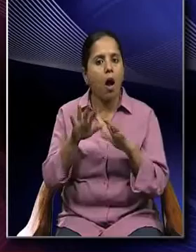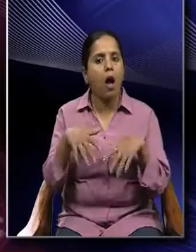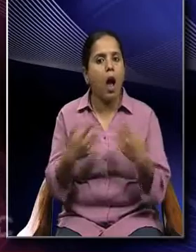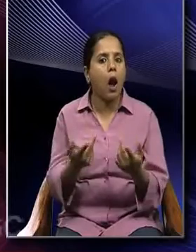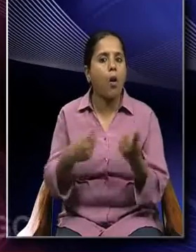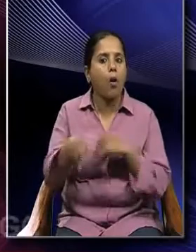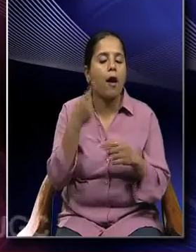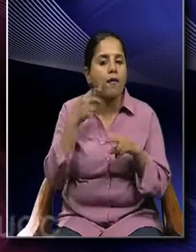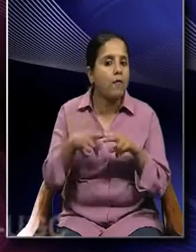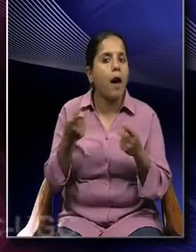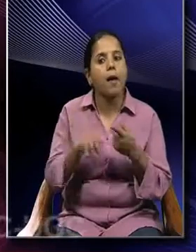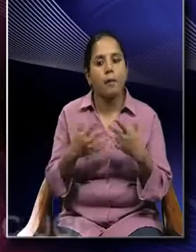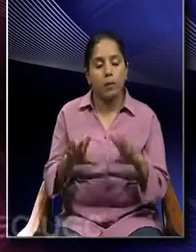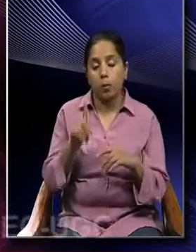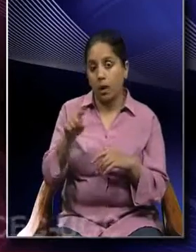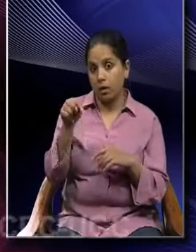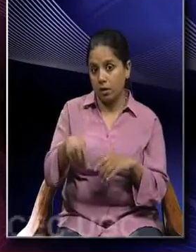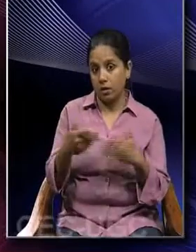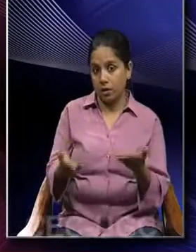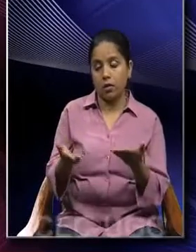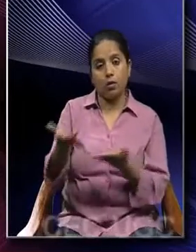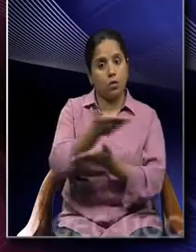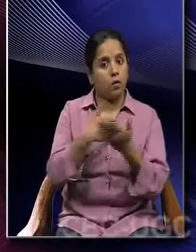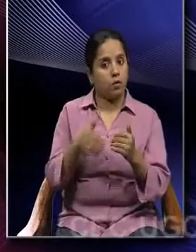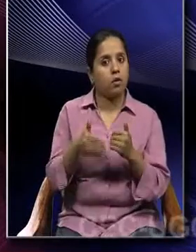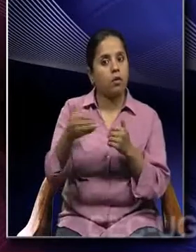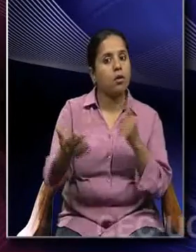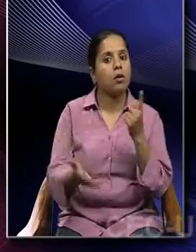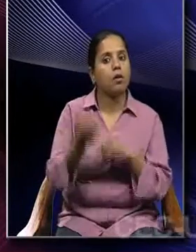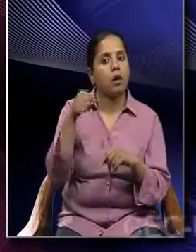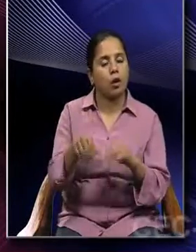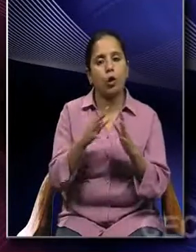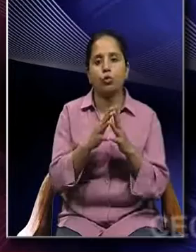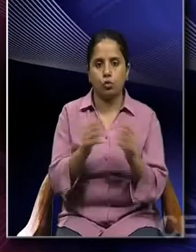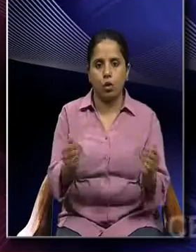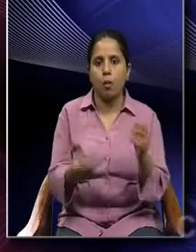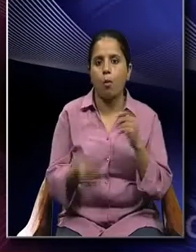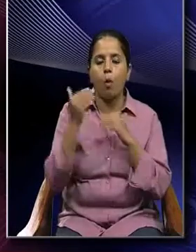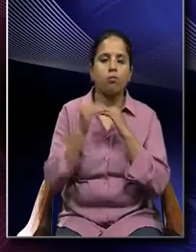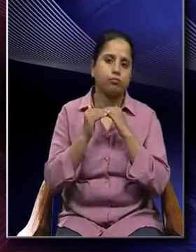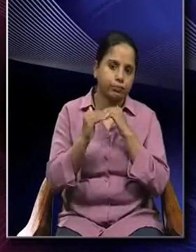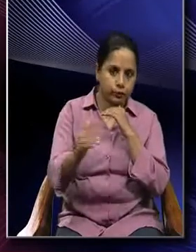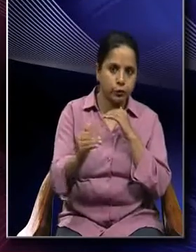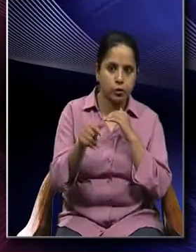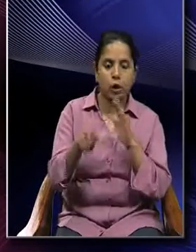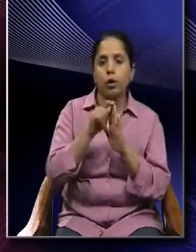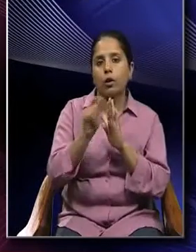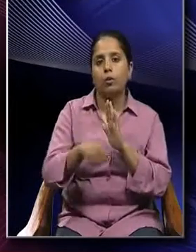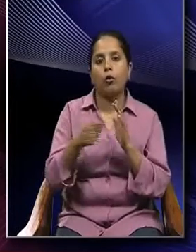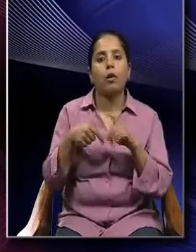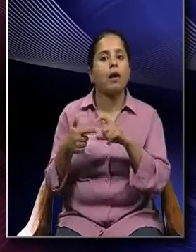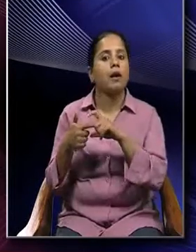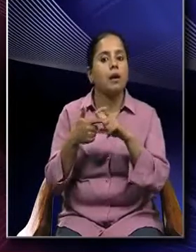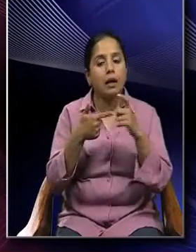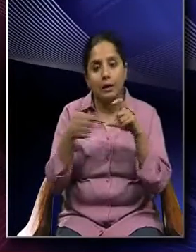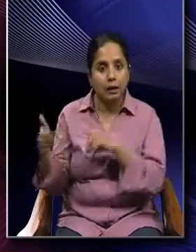conflict. But here we are going to get a remedy which is more sustainable. The project of Eastern